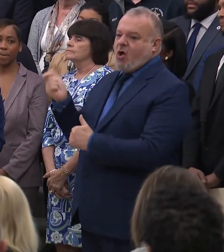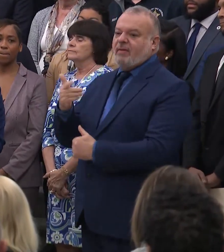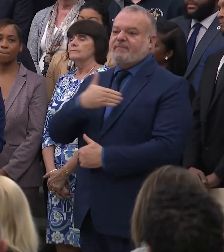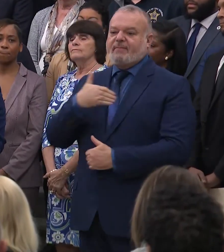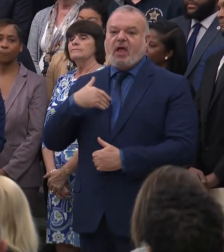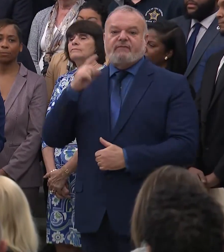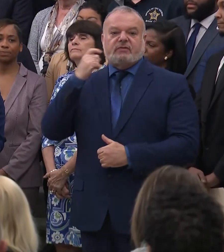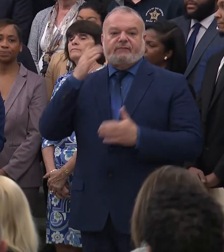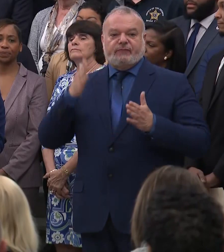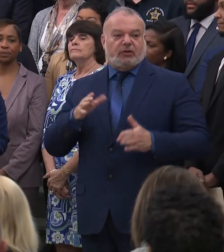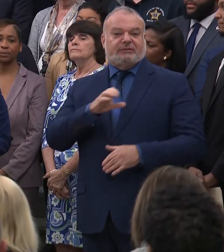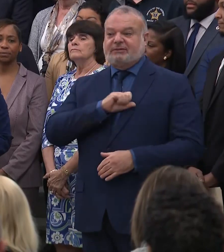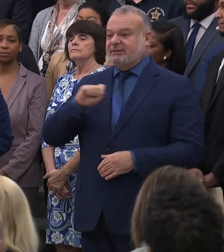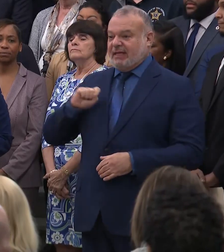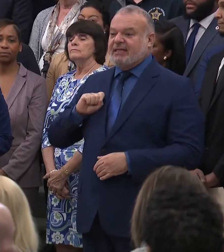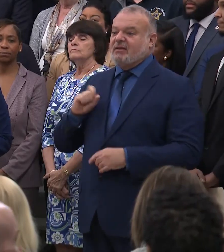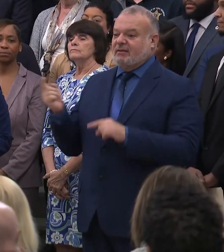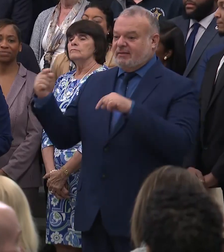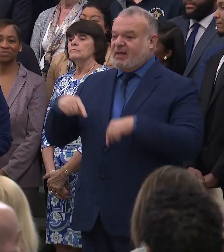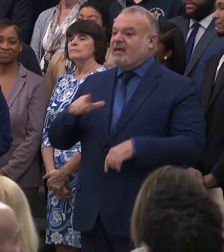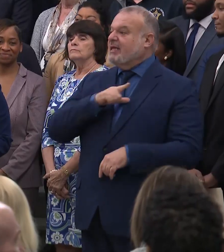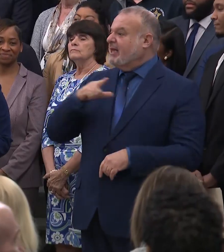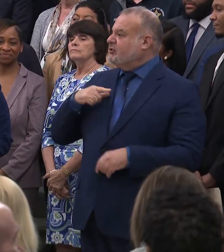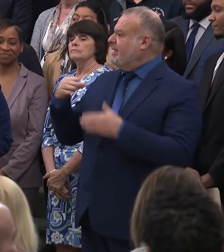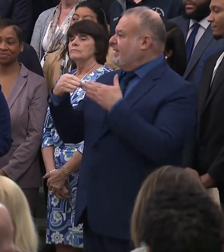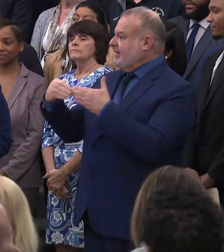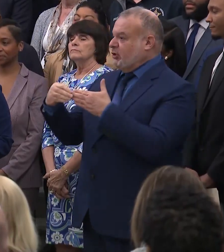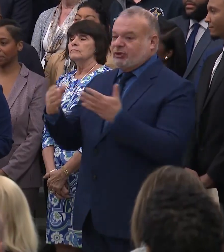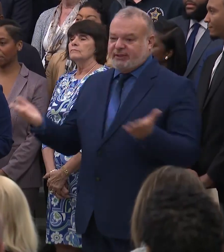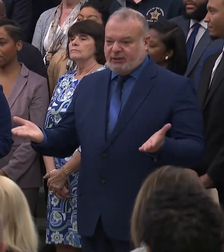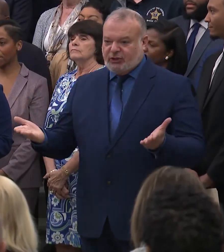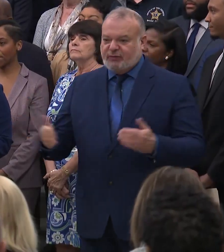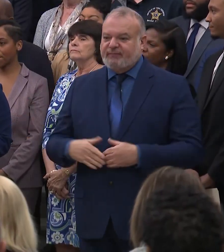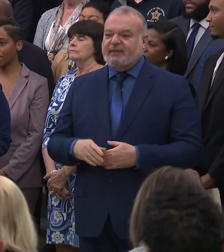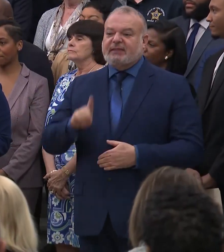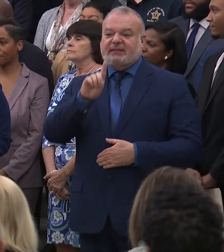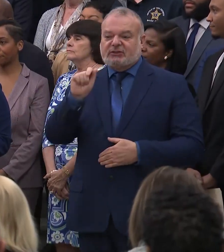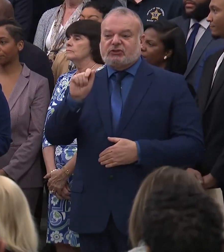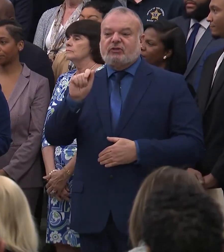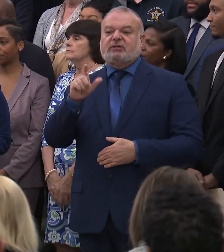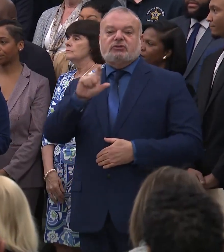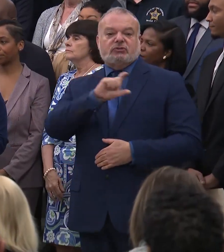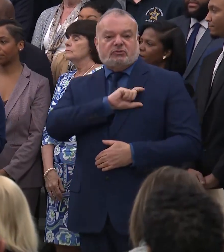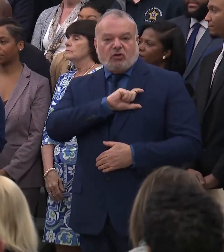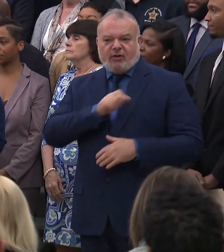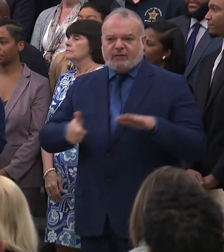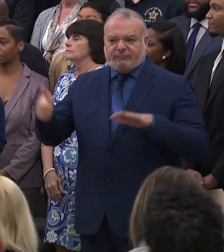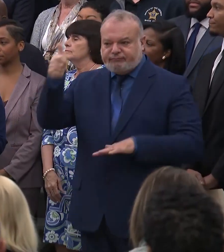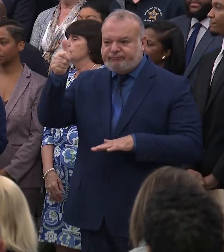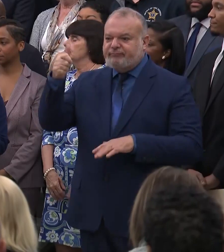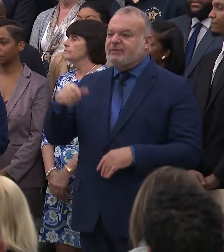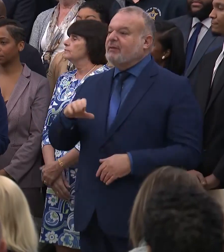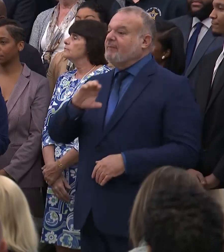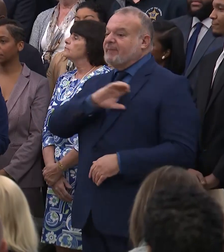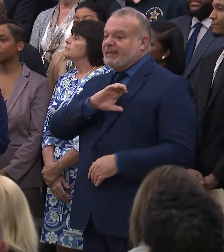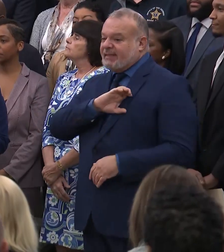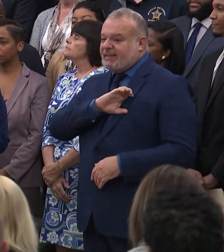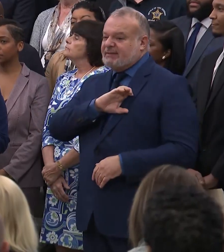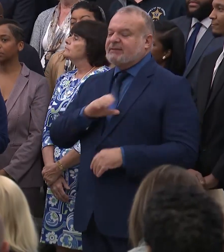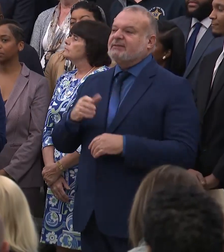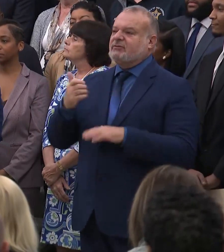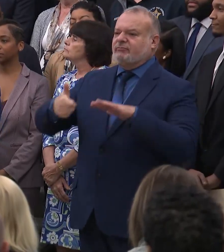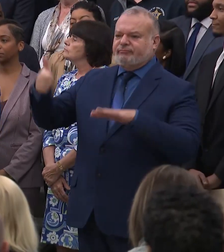police chiefs, including Newton Chief John Carmichael, leaders from the legal community, members of the Cannabis Control